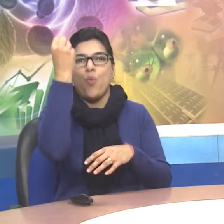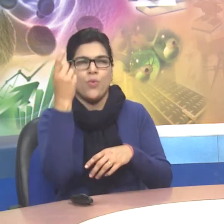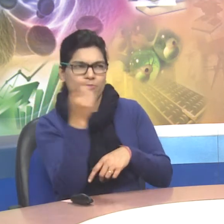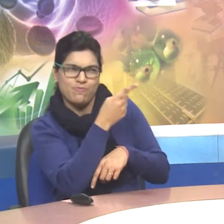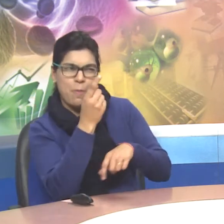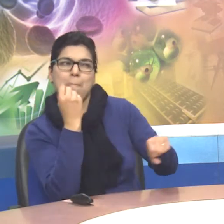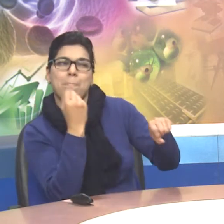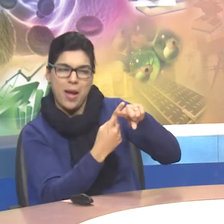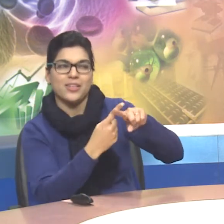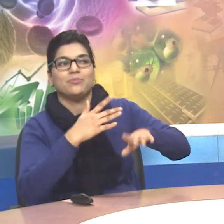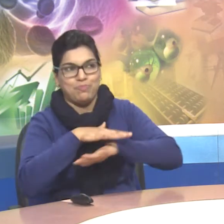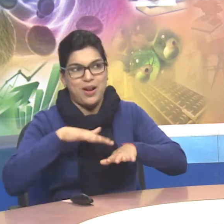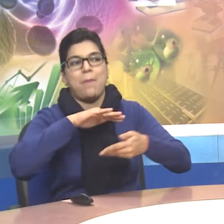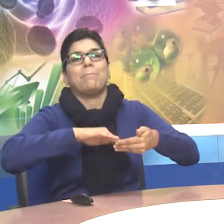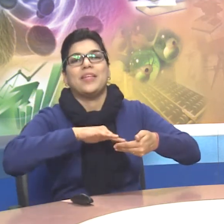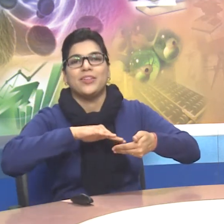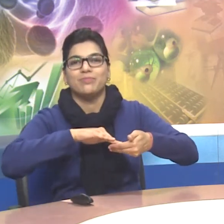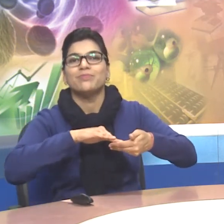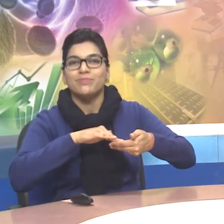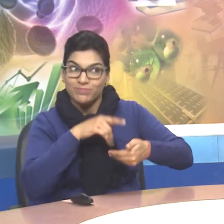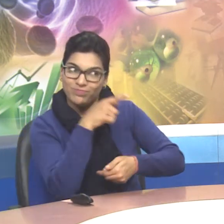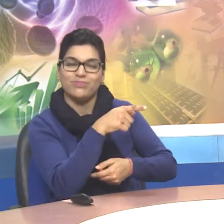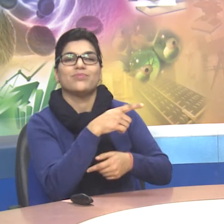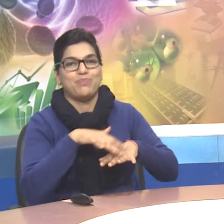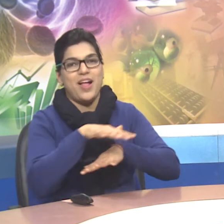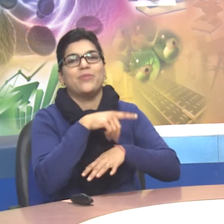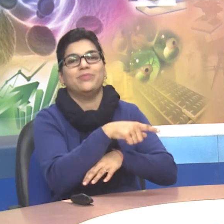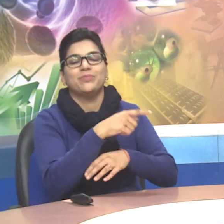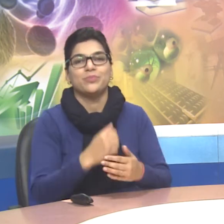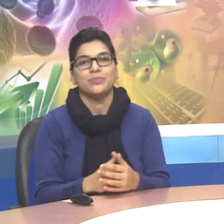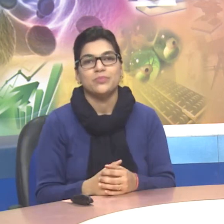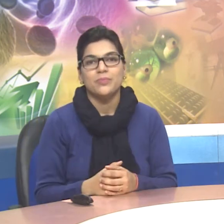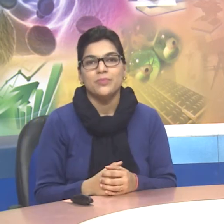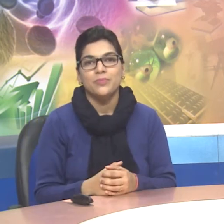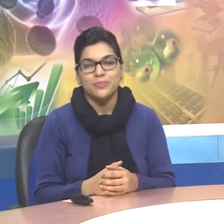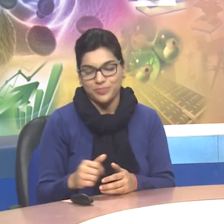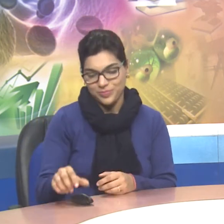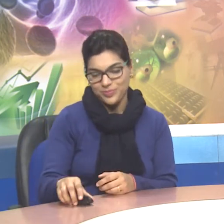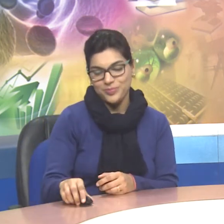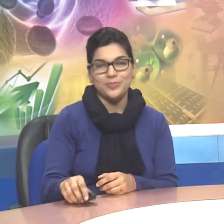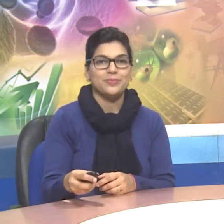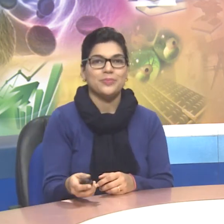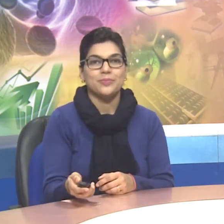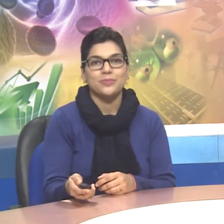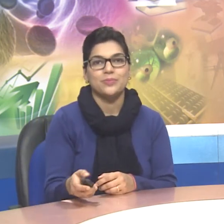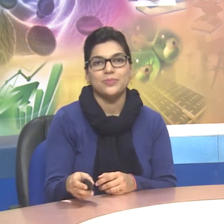You are a real young lady. That's what you are. Soon you will start to looking